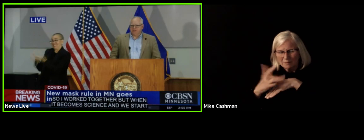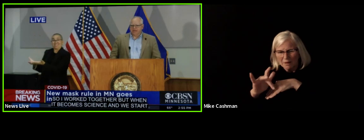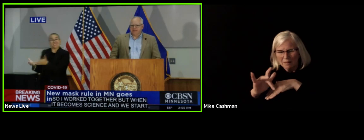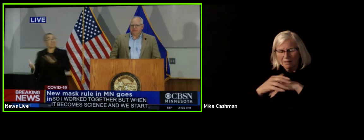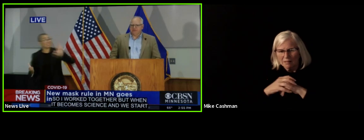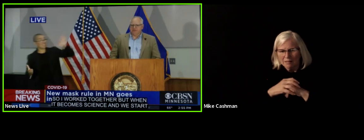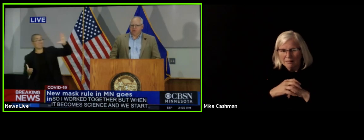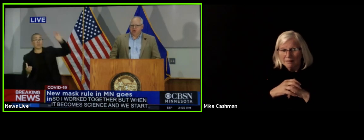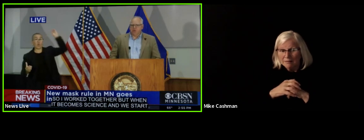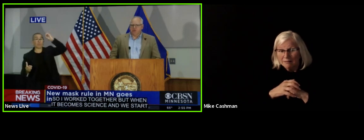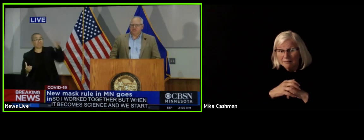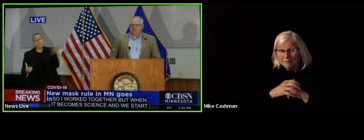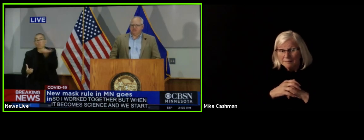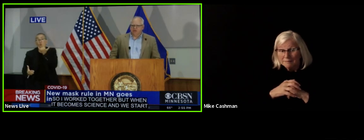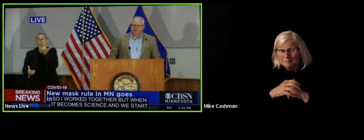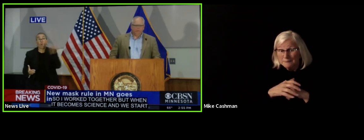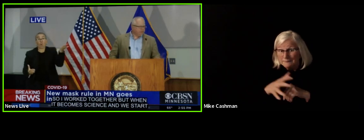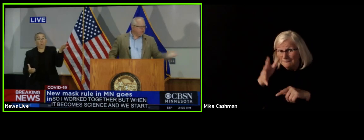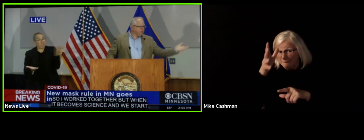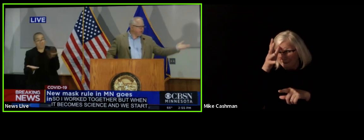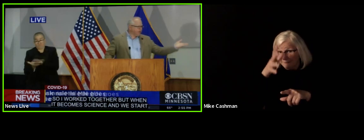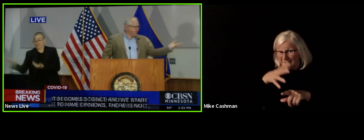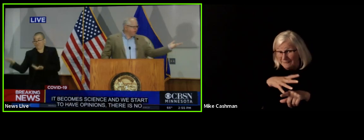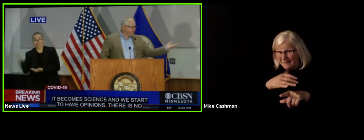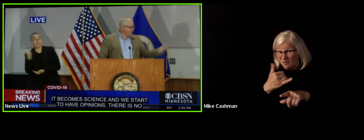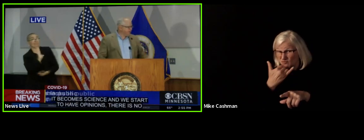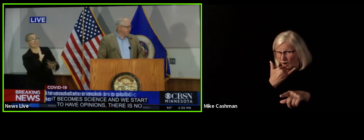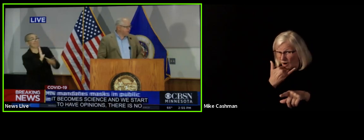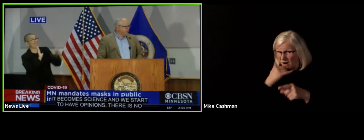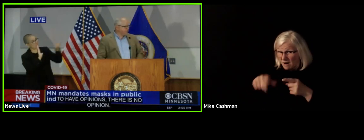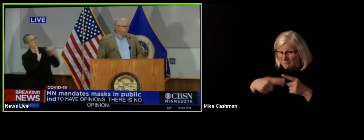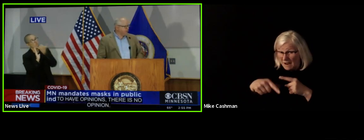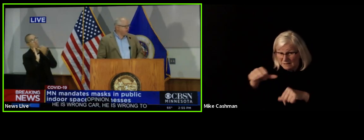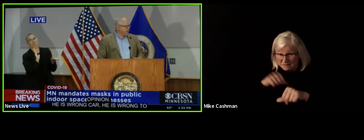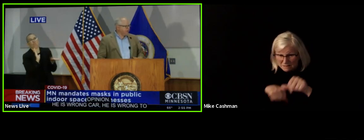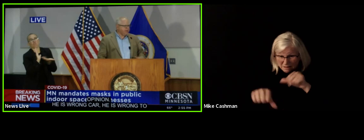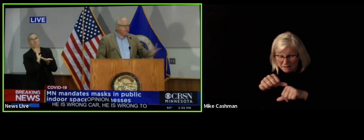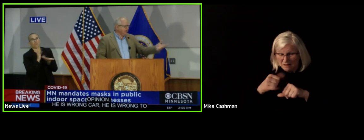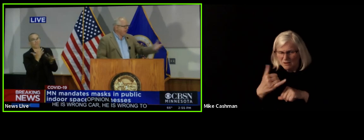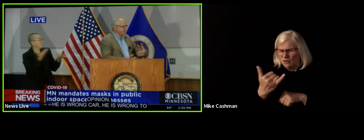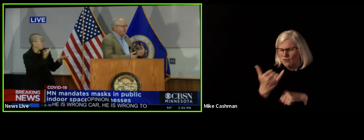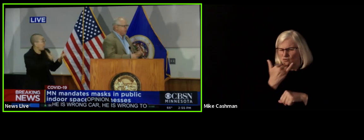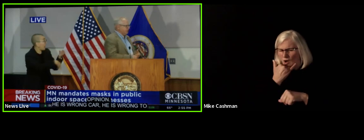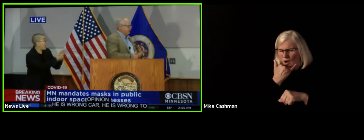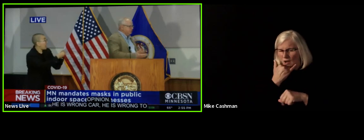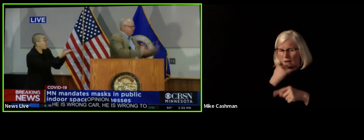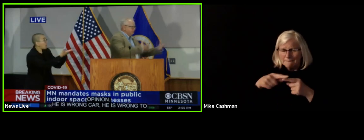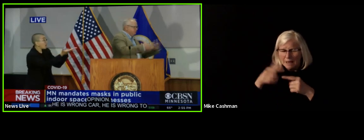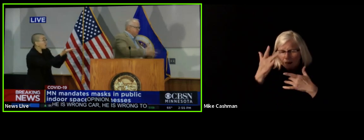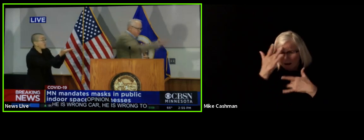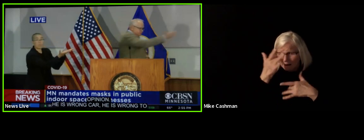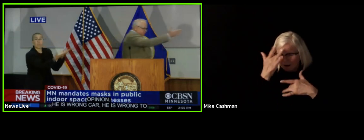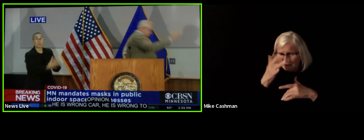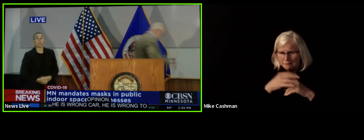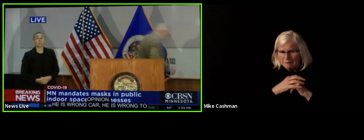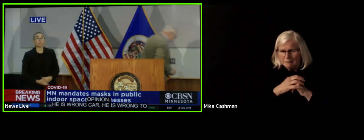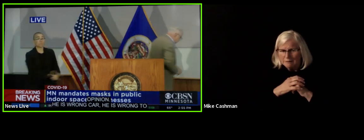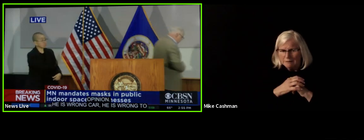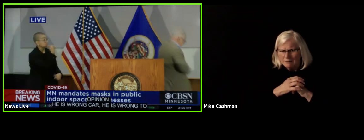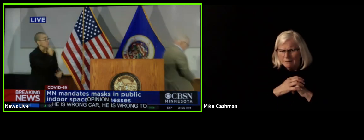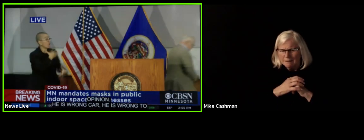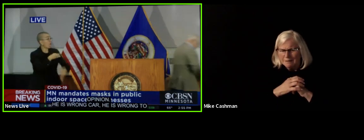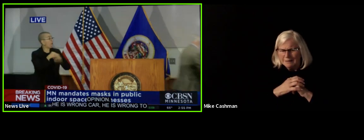on the science, and he is wrong on what states have done to reduce this. And I don't know if any of the infectious disease experts want to talk about if you start to do.